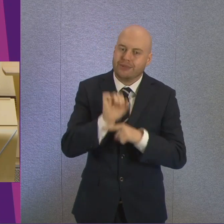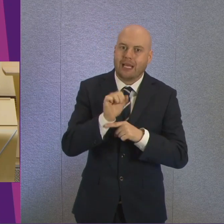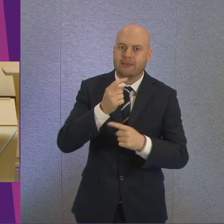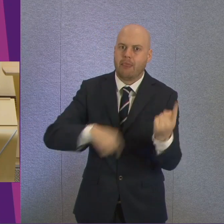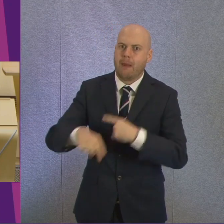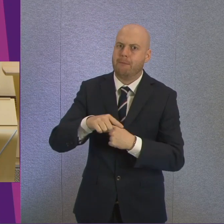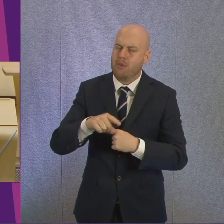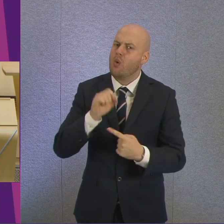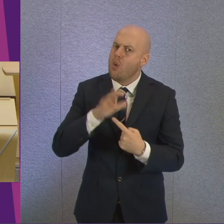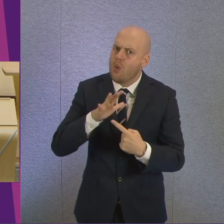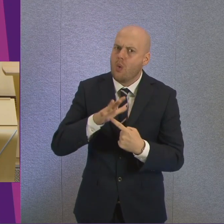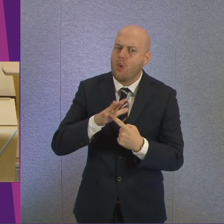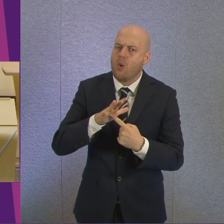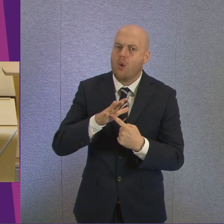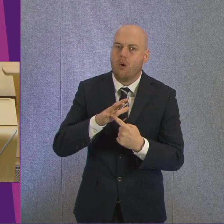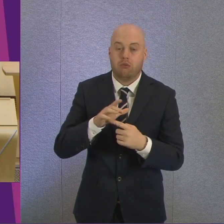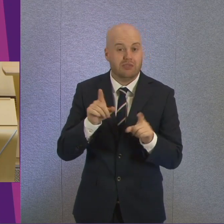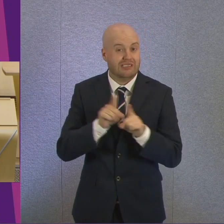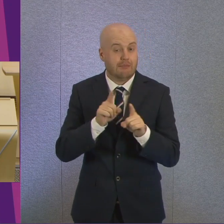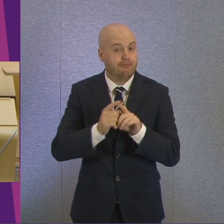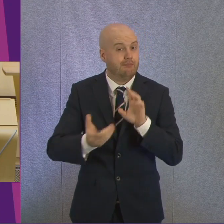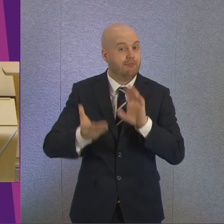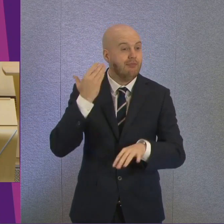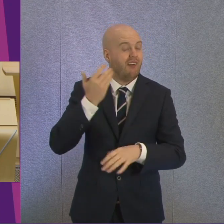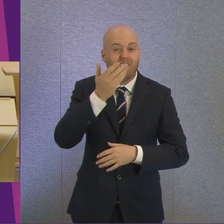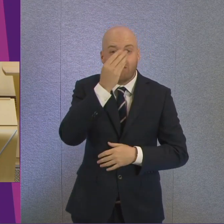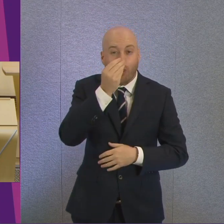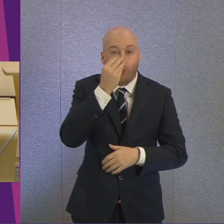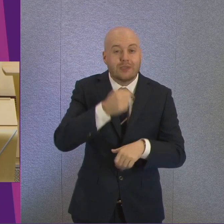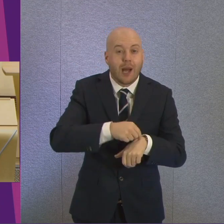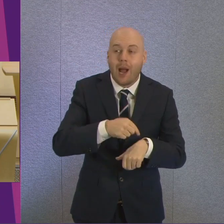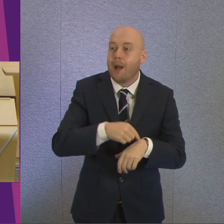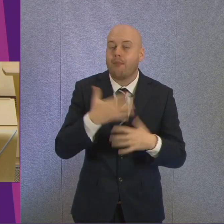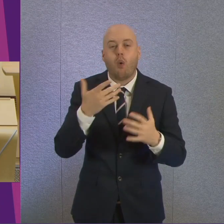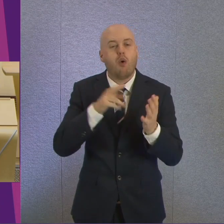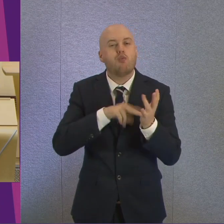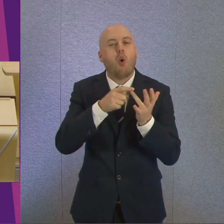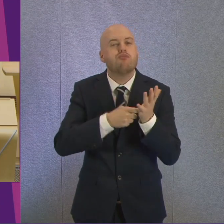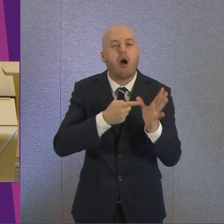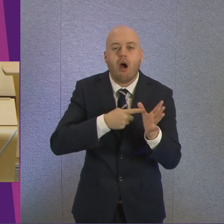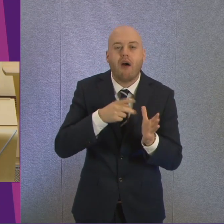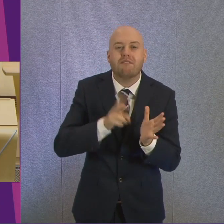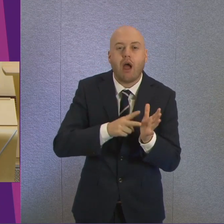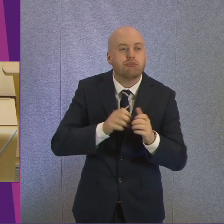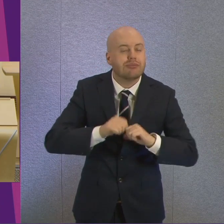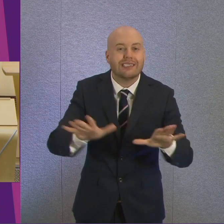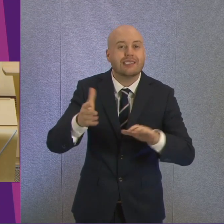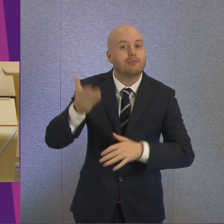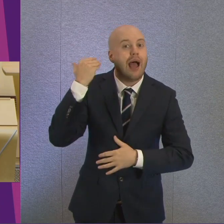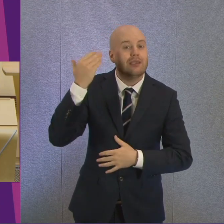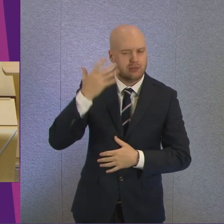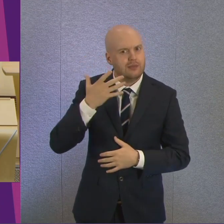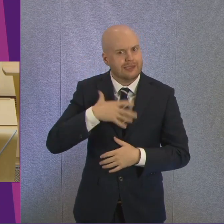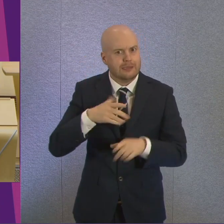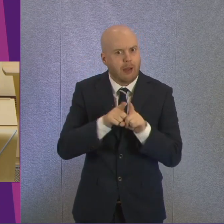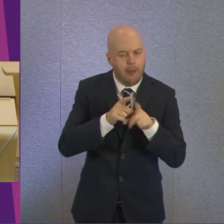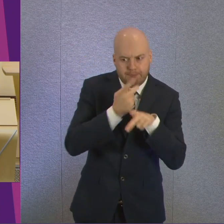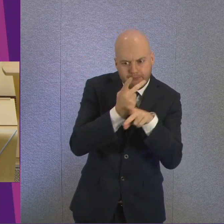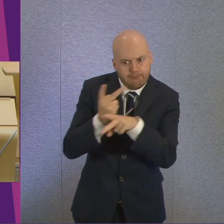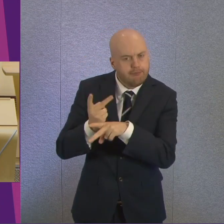they experience outbreaks of norovirus. Guidance on isolation in care homes has been established for some